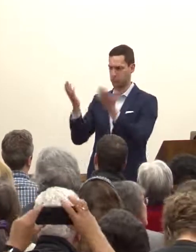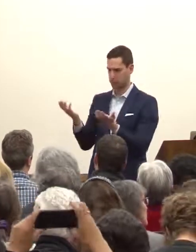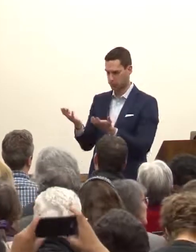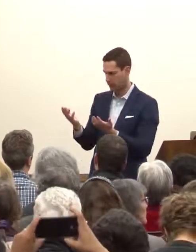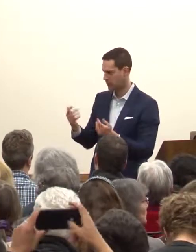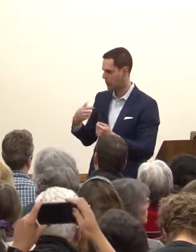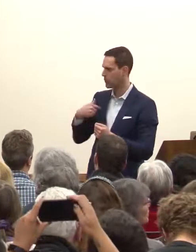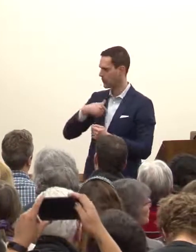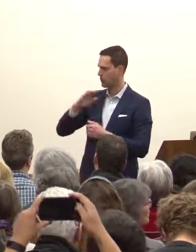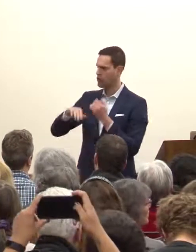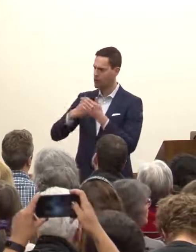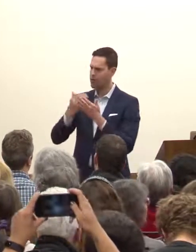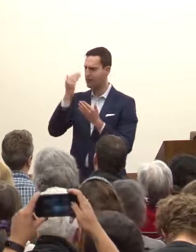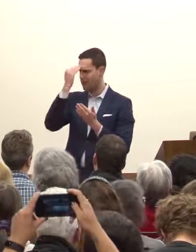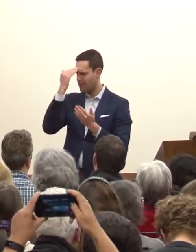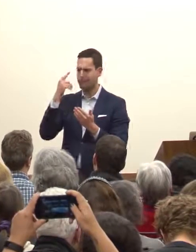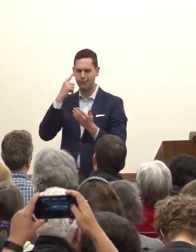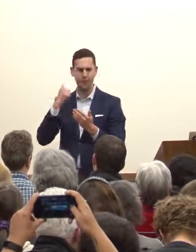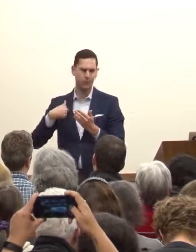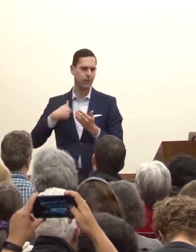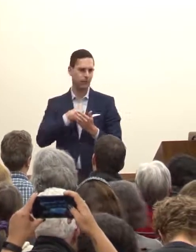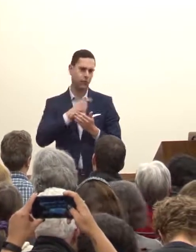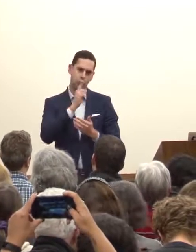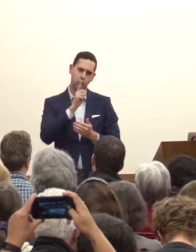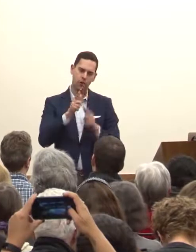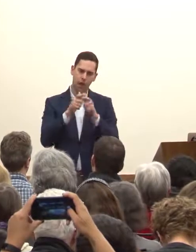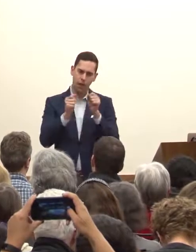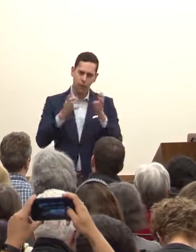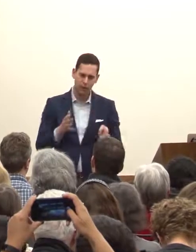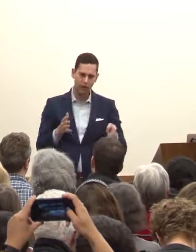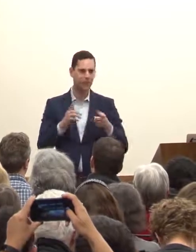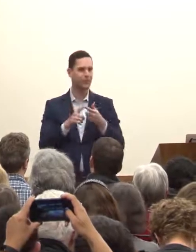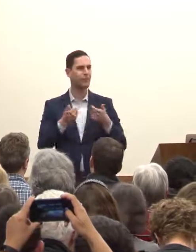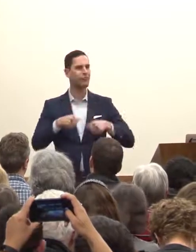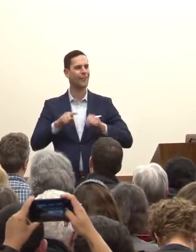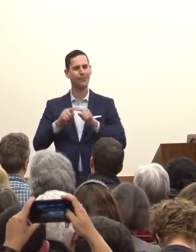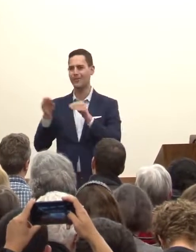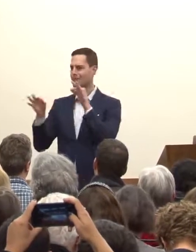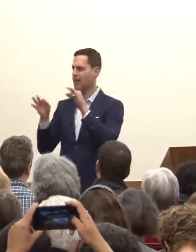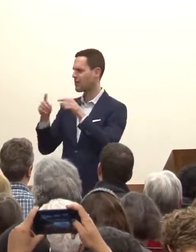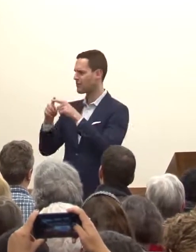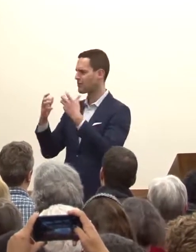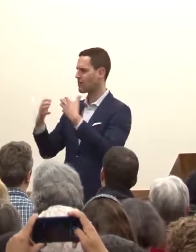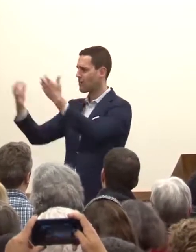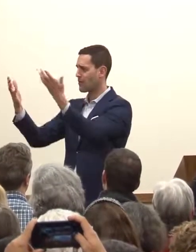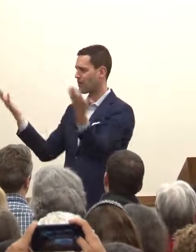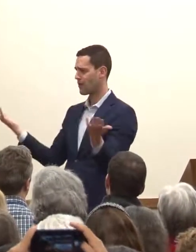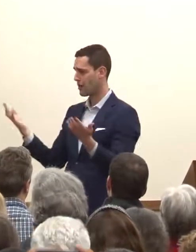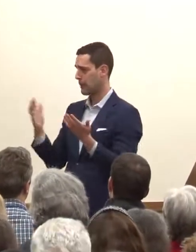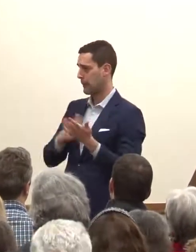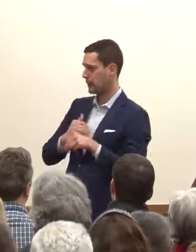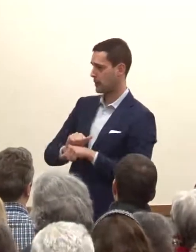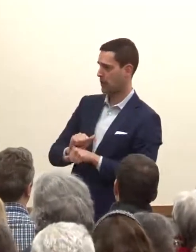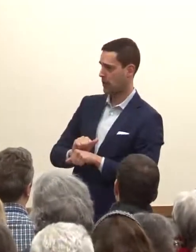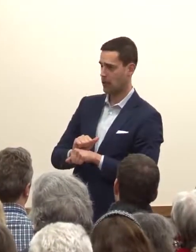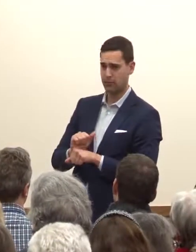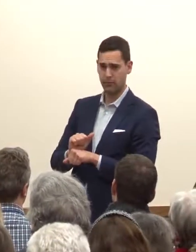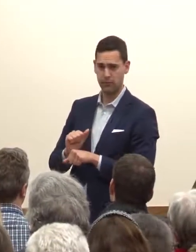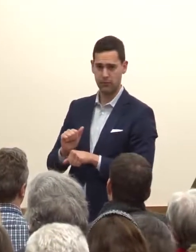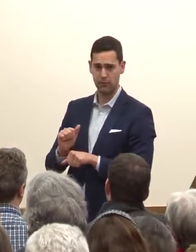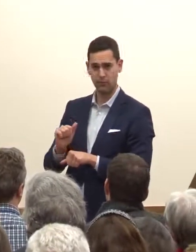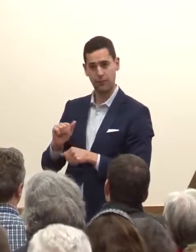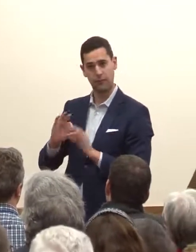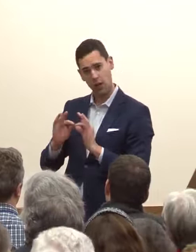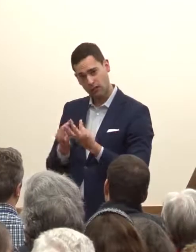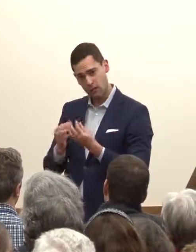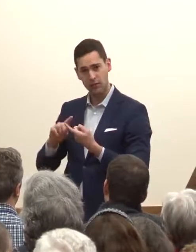know how difficult it is to communicate to the general public, i.e. to really just about anybody we know, why we do what